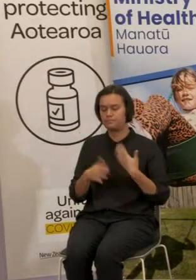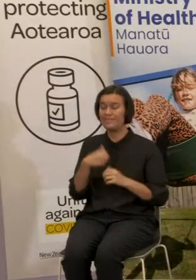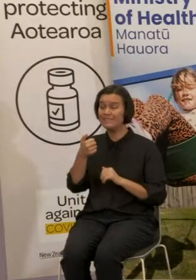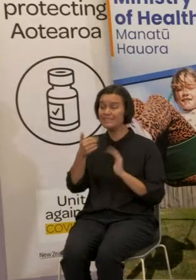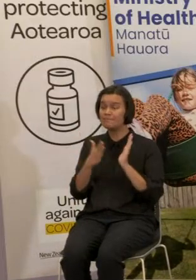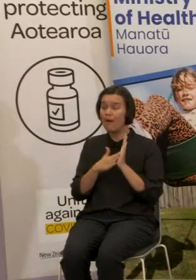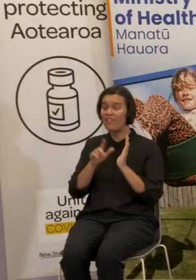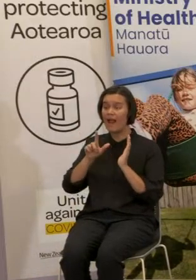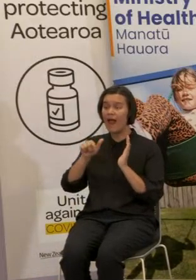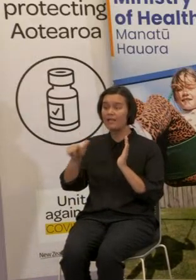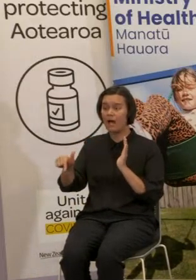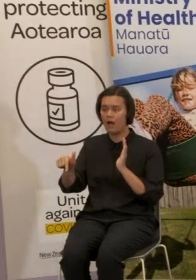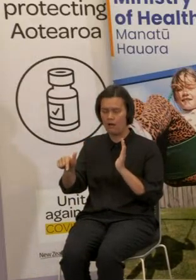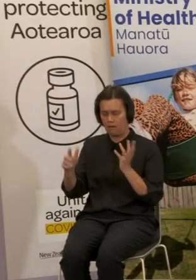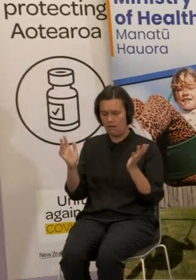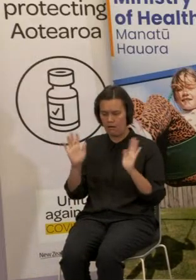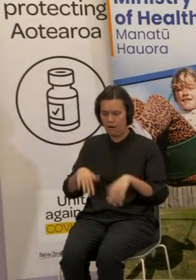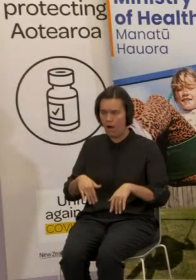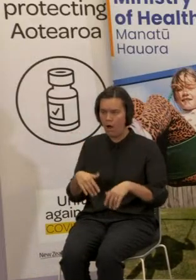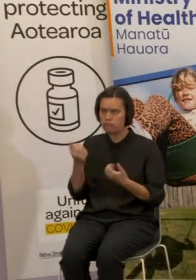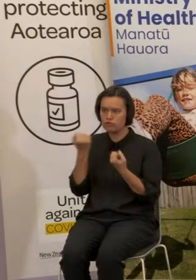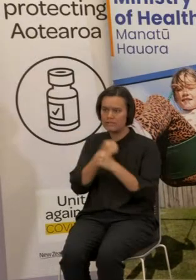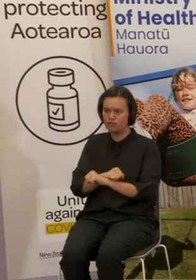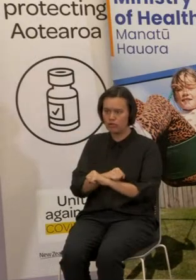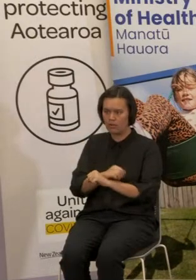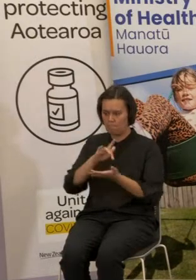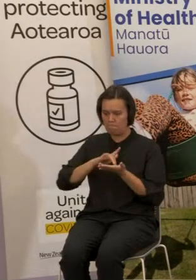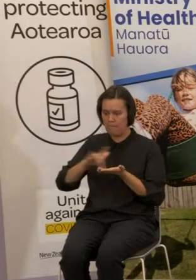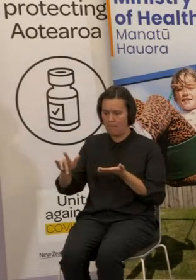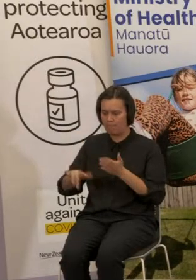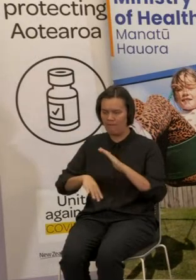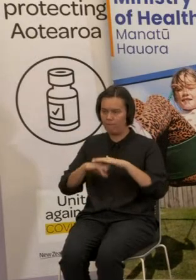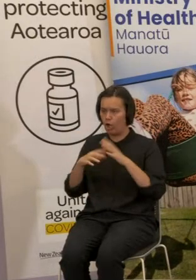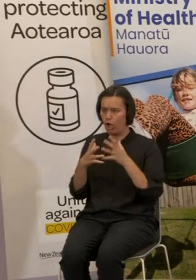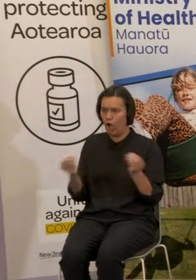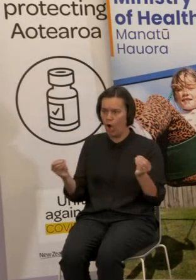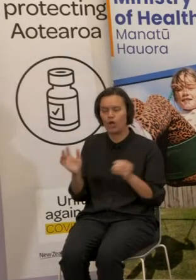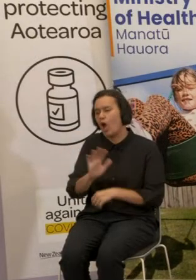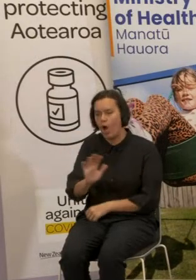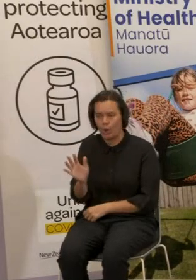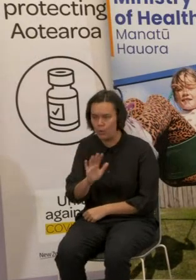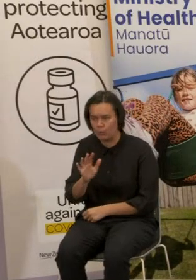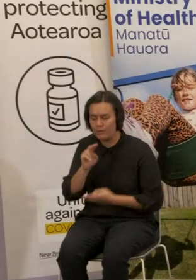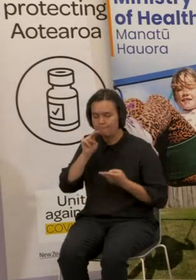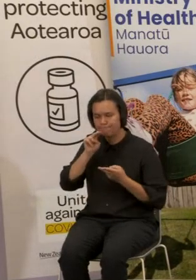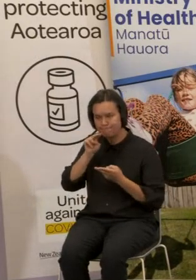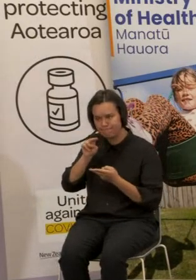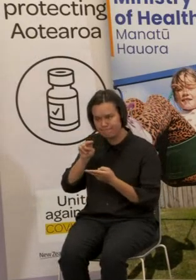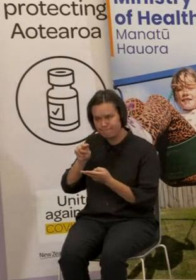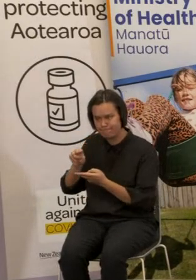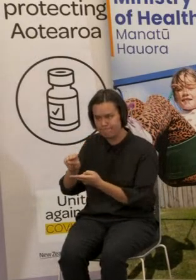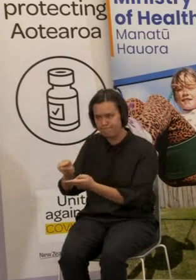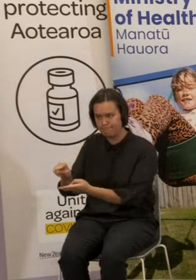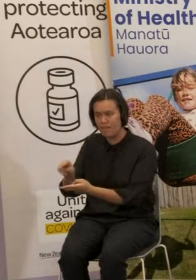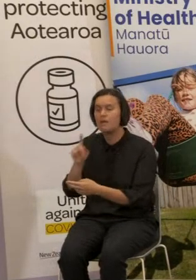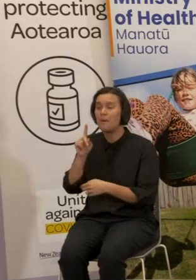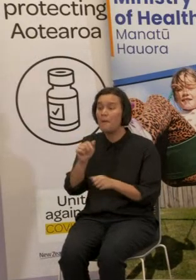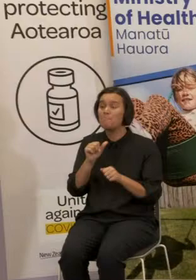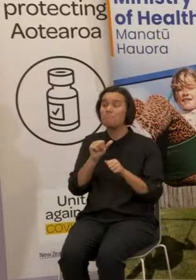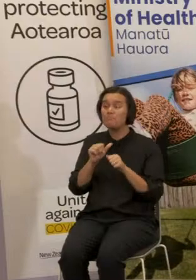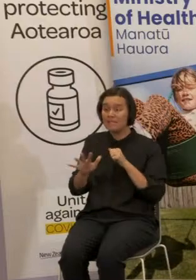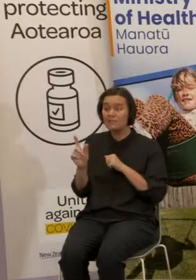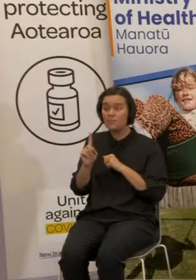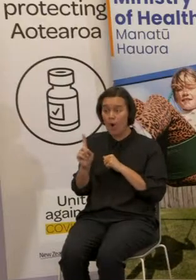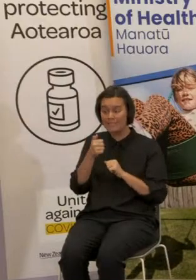drop off a bit. So an added benefit to the New Zealand population is to boost. But I can't stress enough that